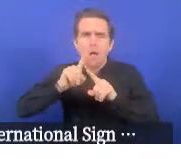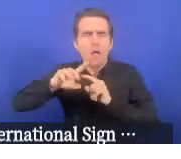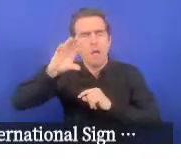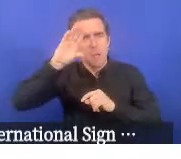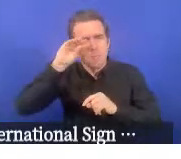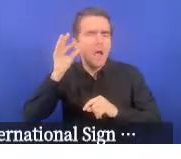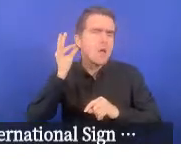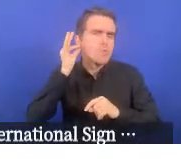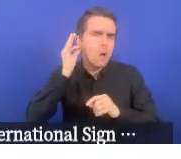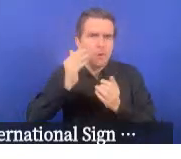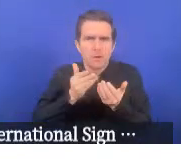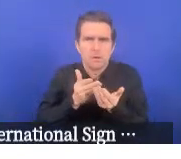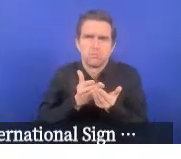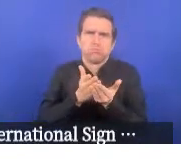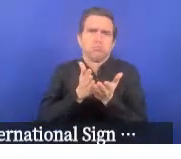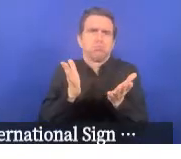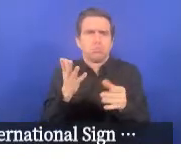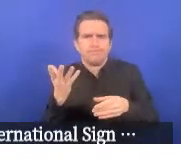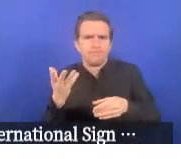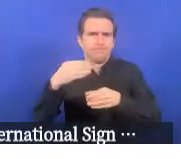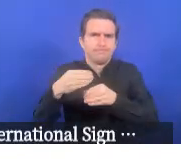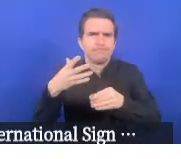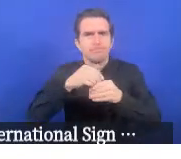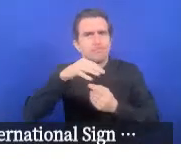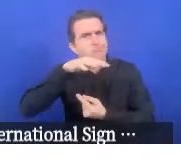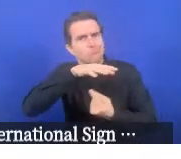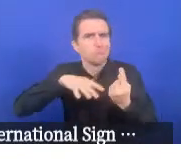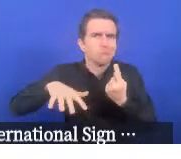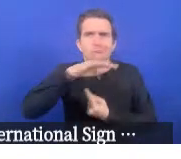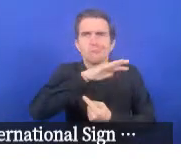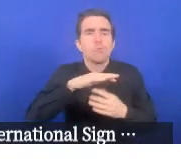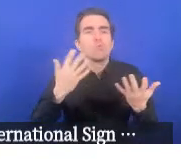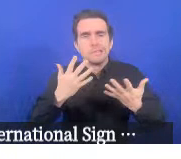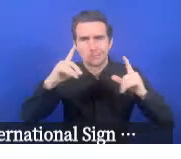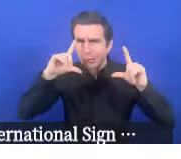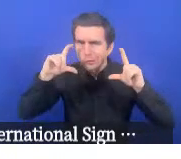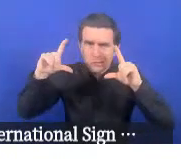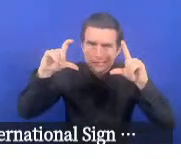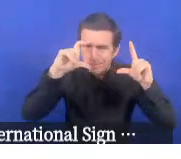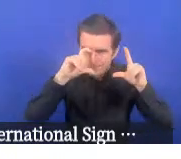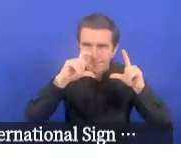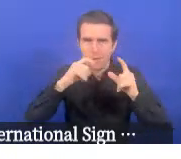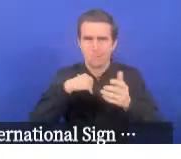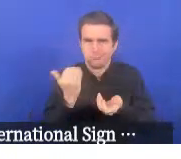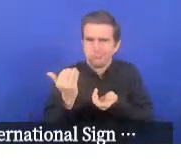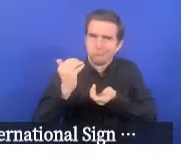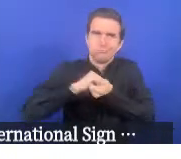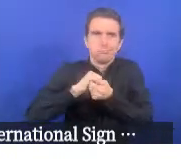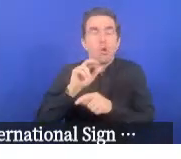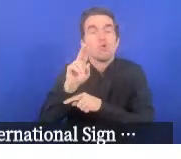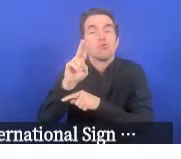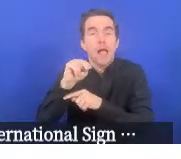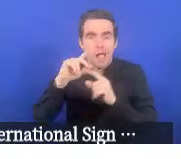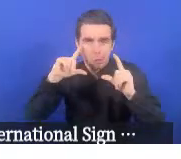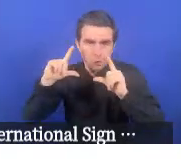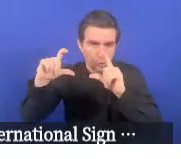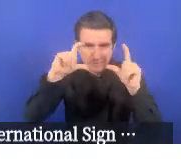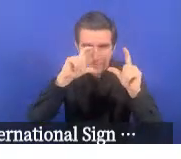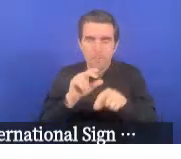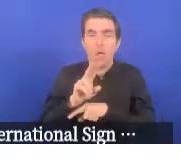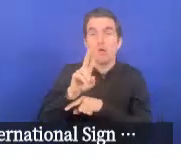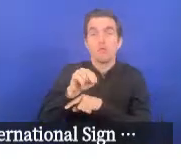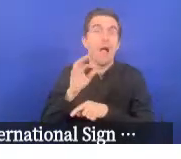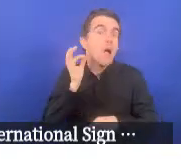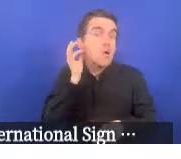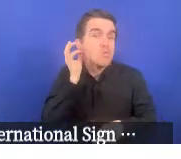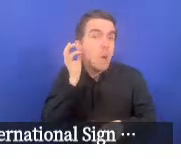much for joining us, and thank you so much for your interest in this topic. My name is Lucy Ferguson. I